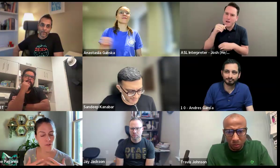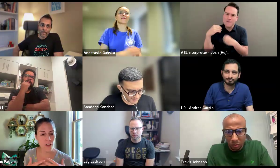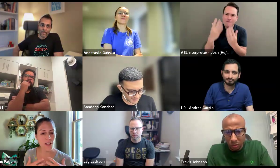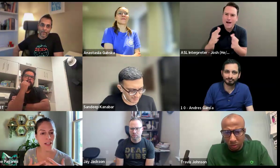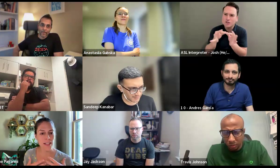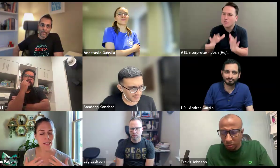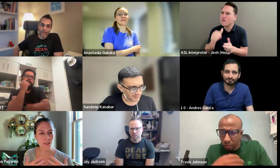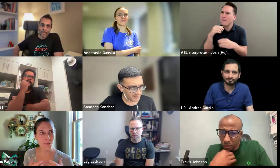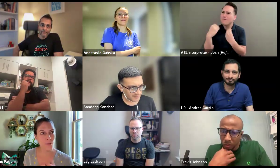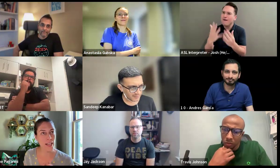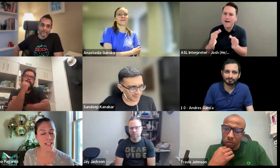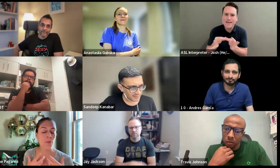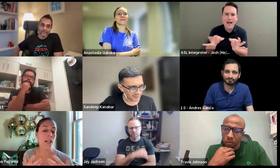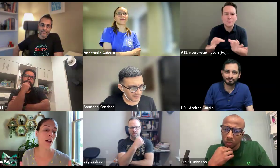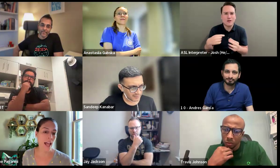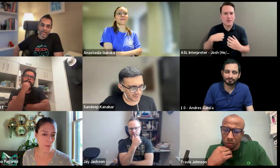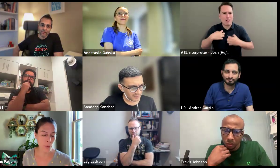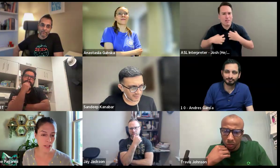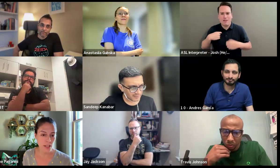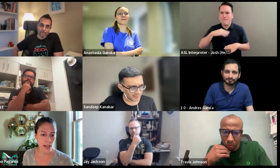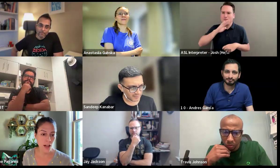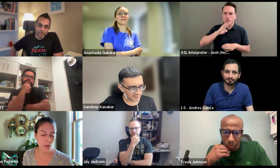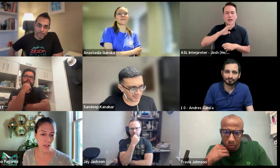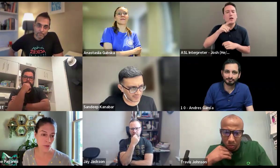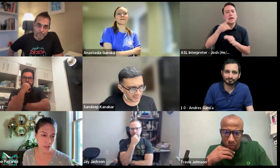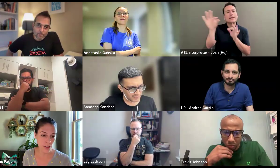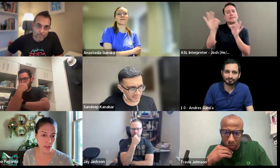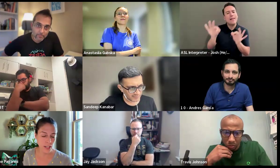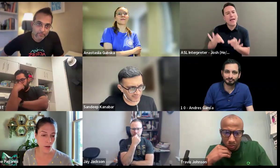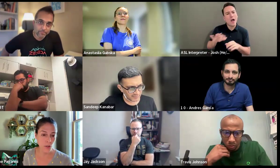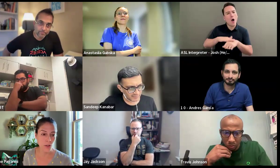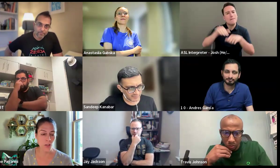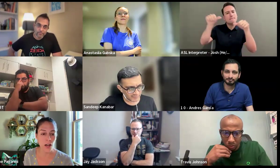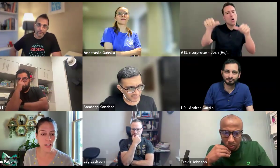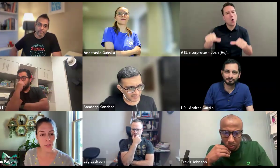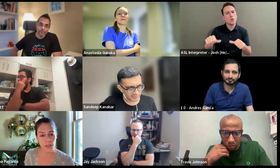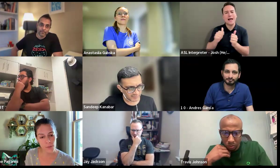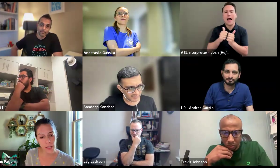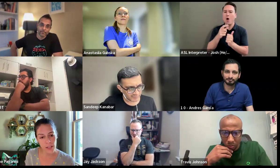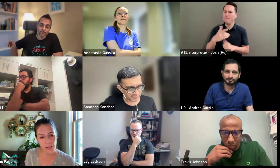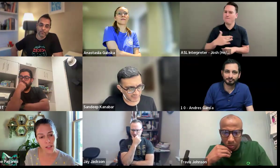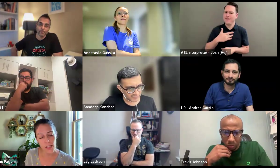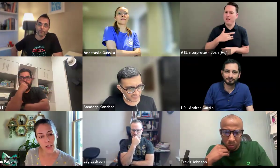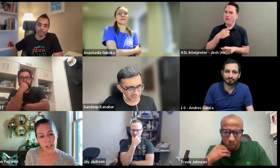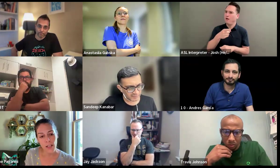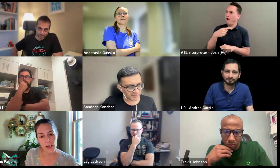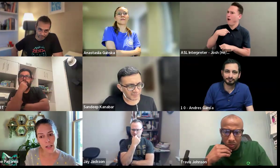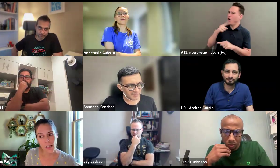just very, explain what happened and how it made you feel and how you could not participate.